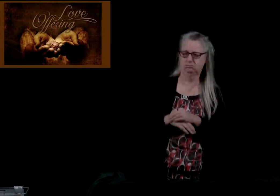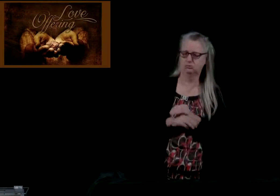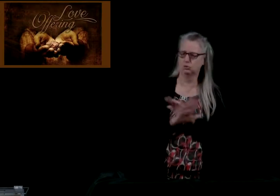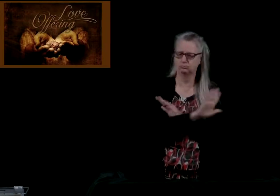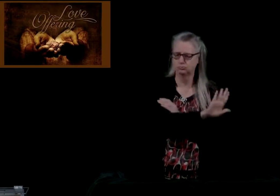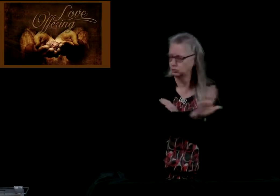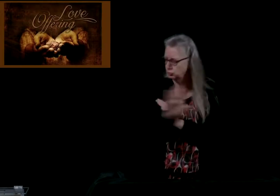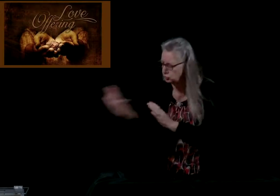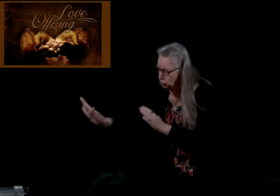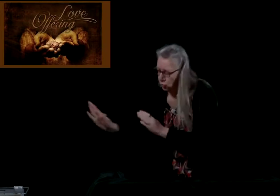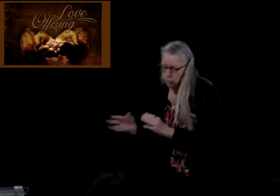For our love offering.